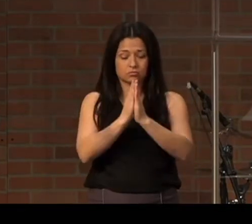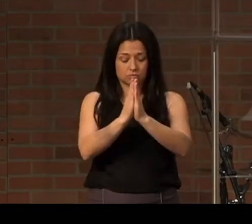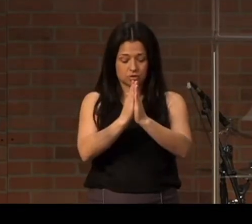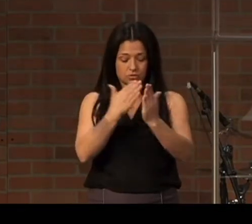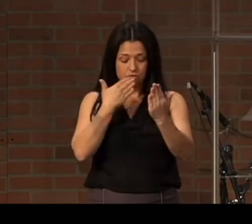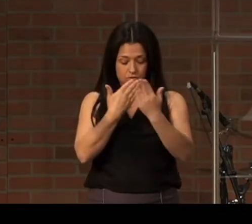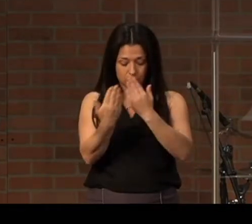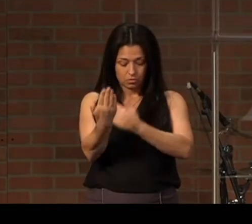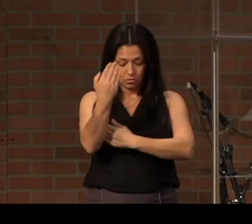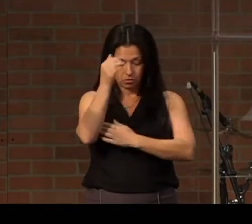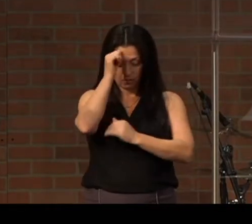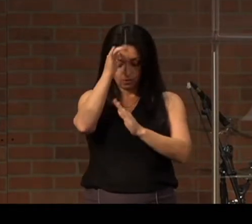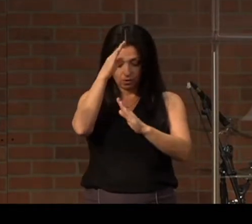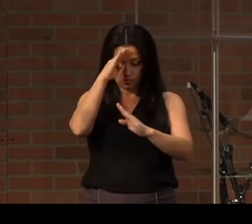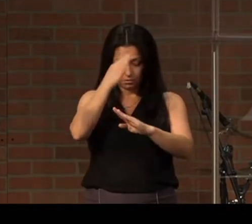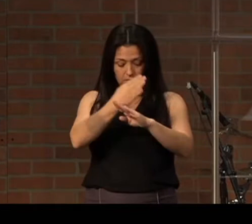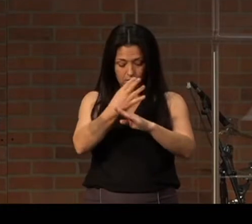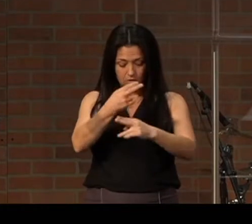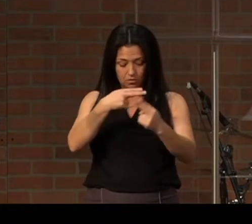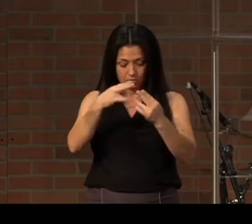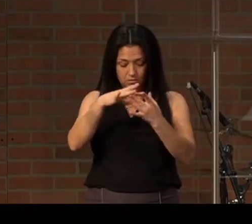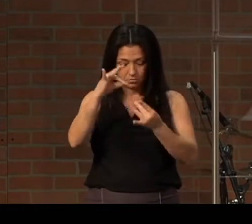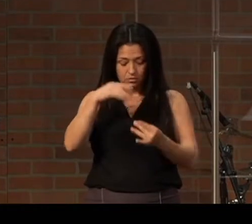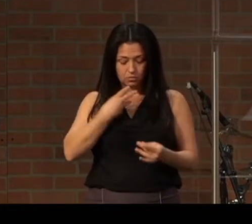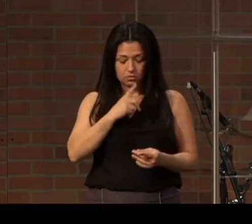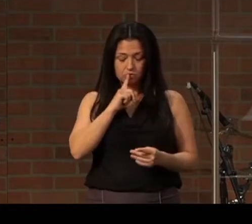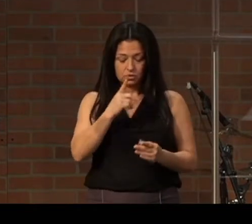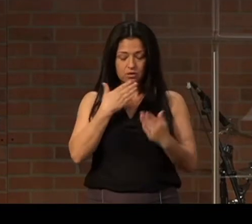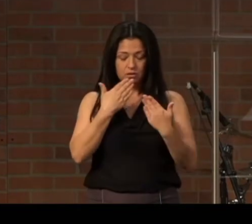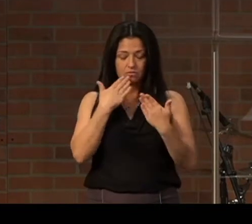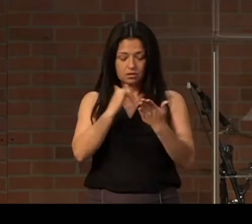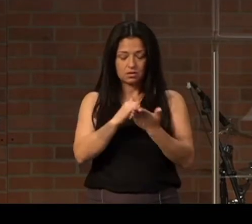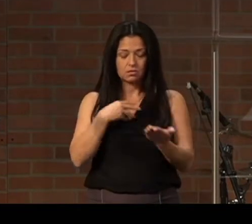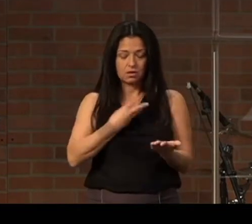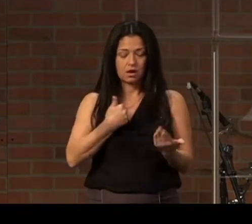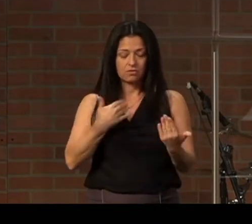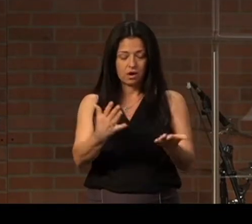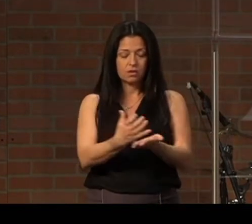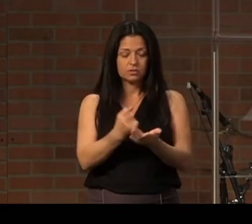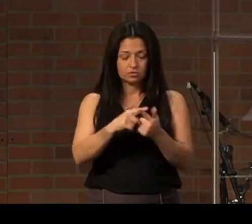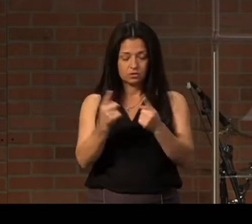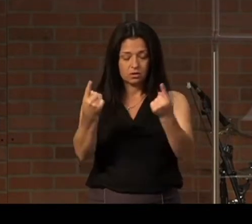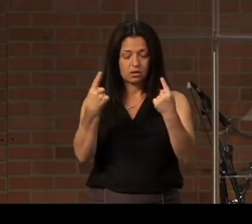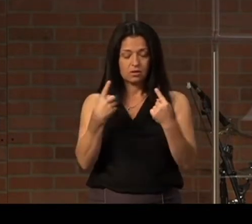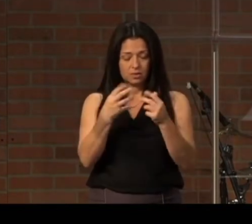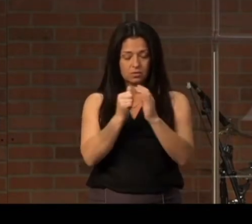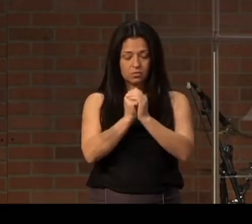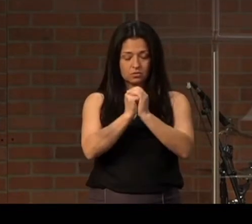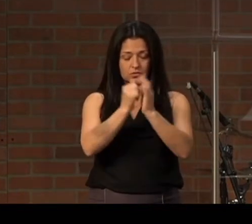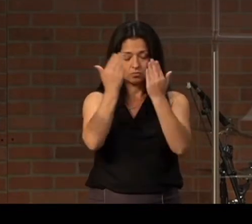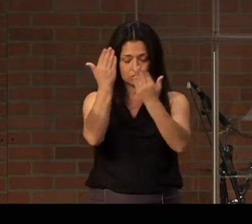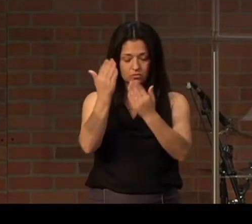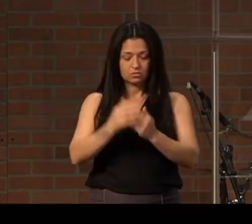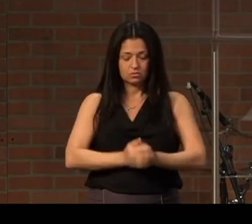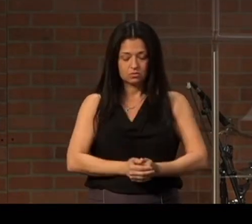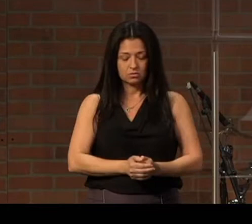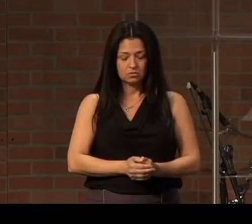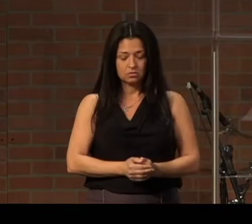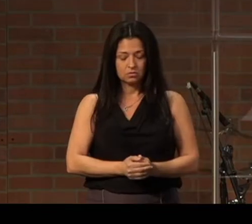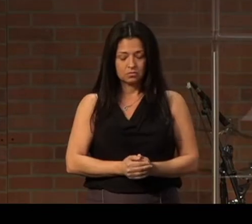Good morning, Father, Son, and Holy Spirit. We're so thankful that we have the opportunity to come and worship you.